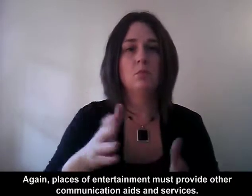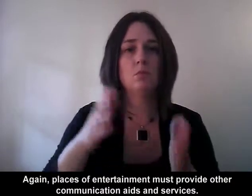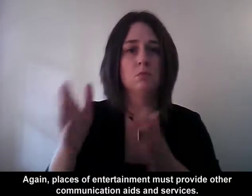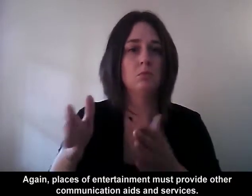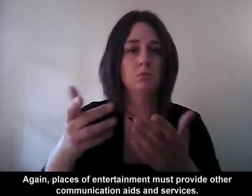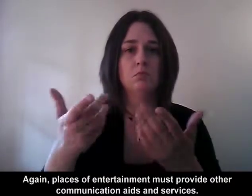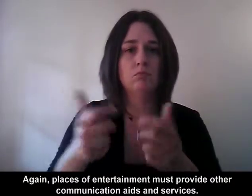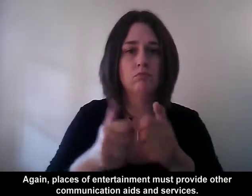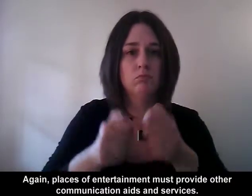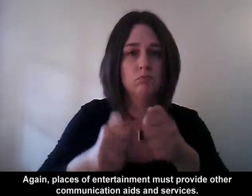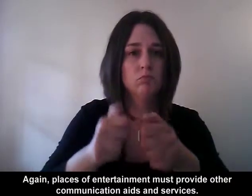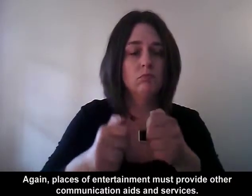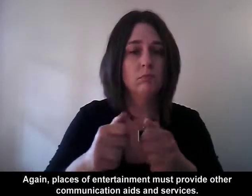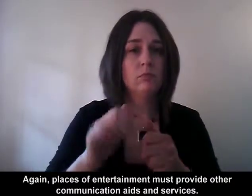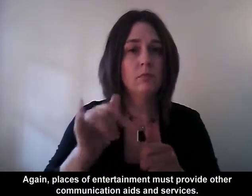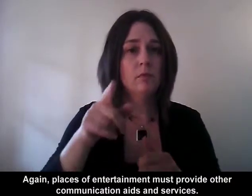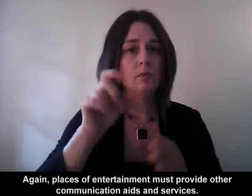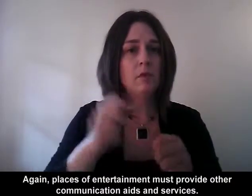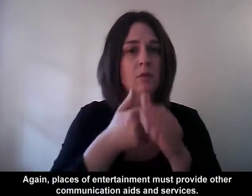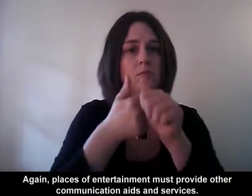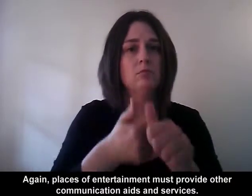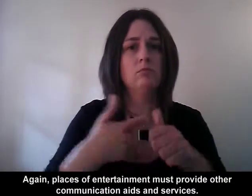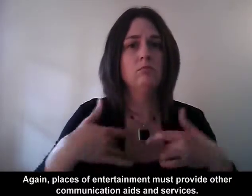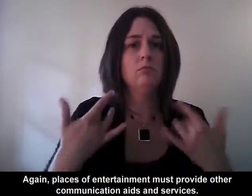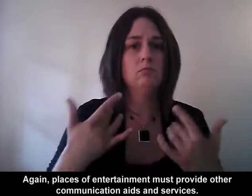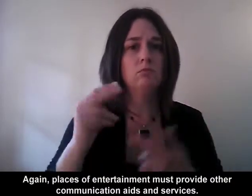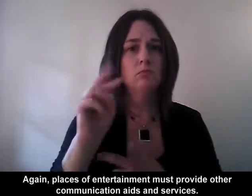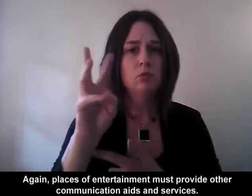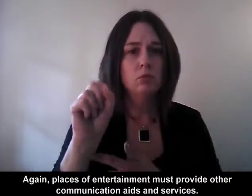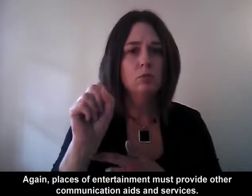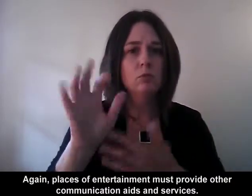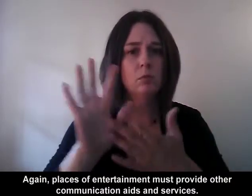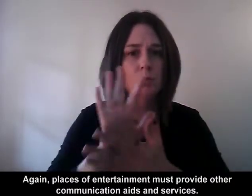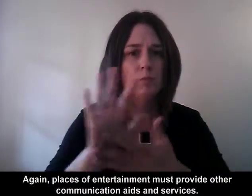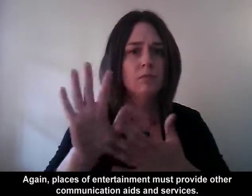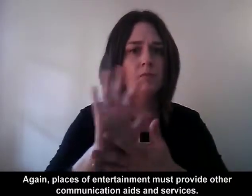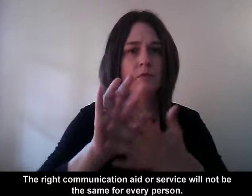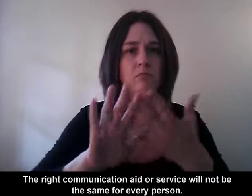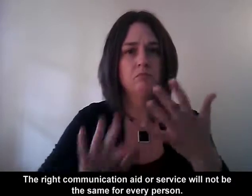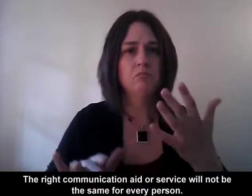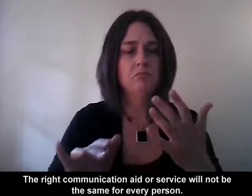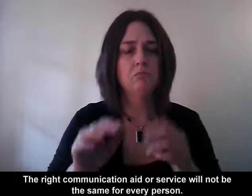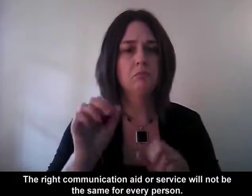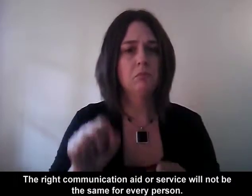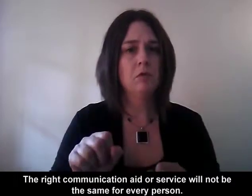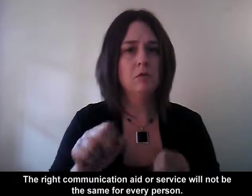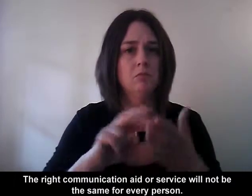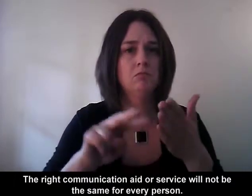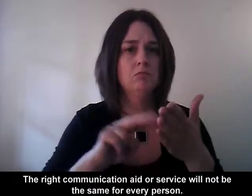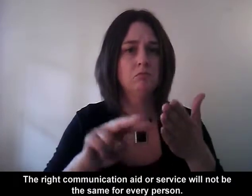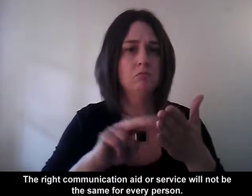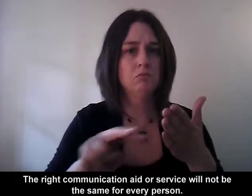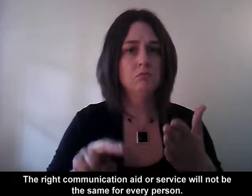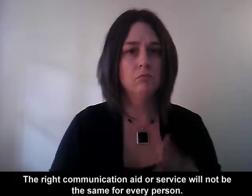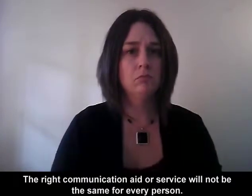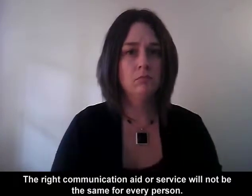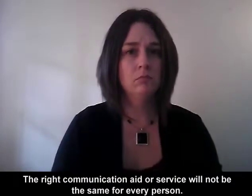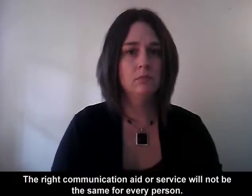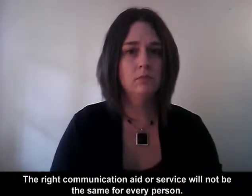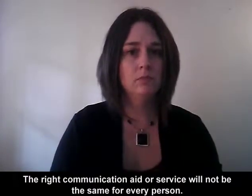Again, places of entertainment must provide other communication aids and services. The right communication aid or service will not